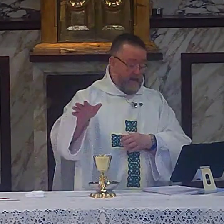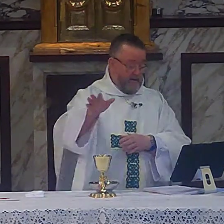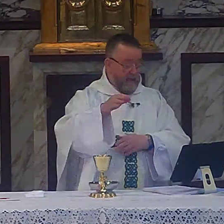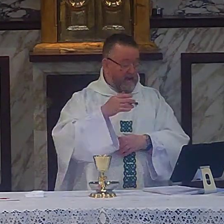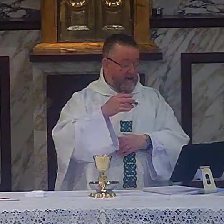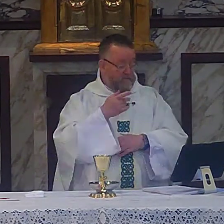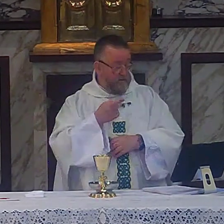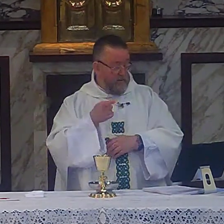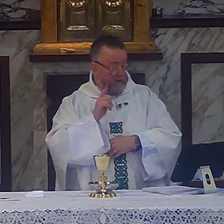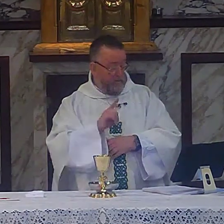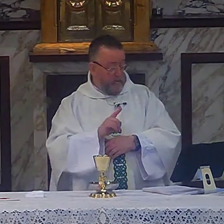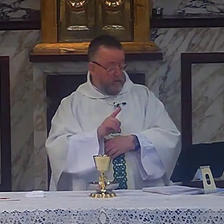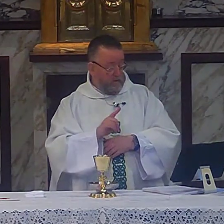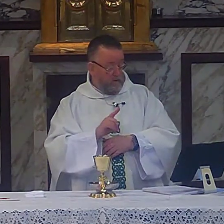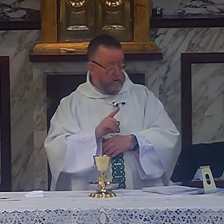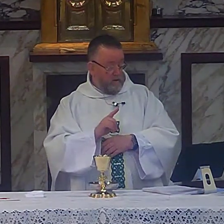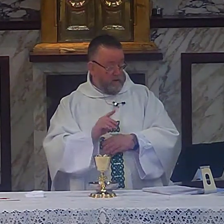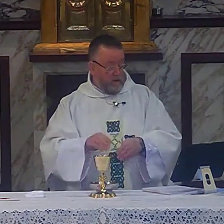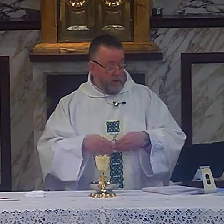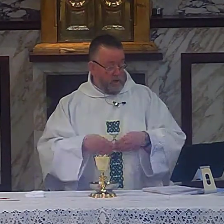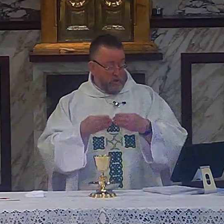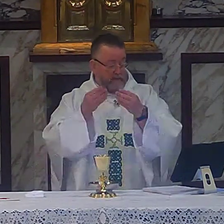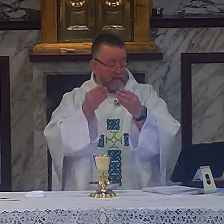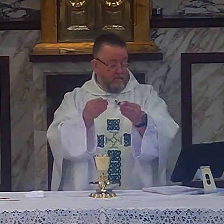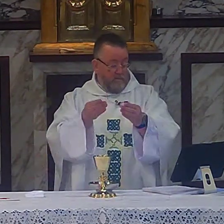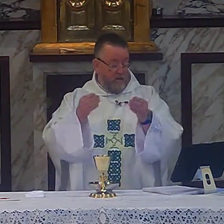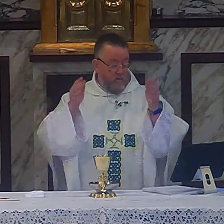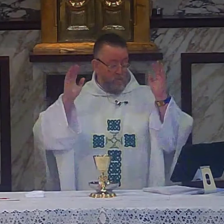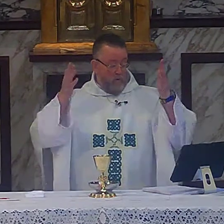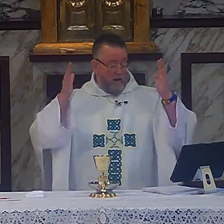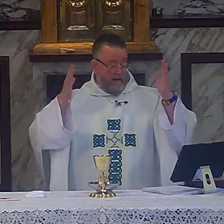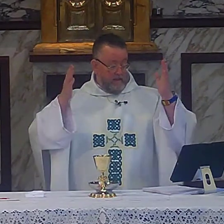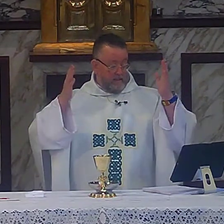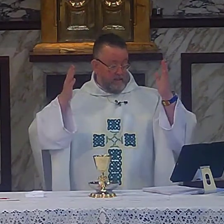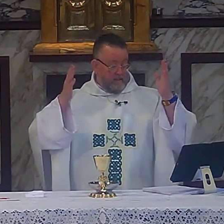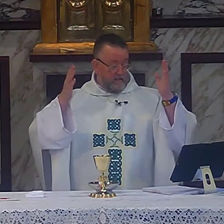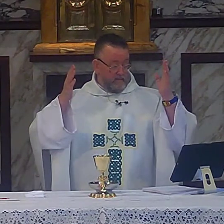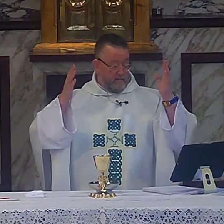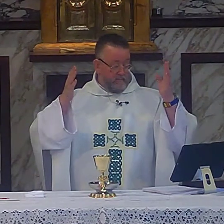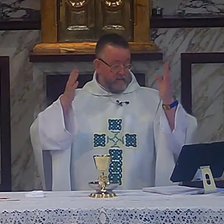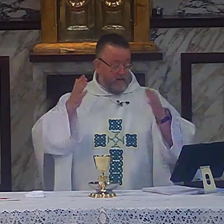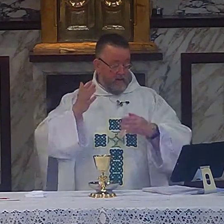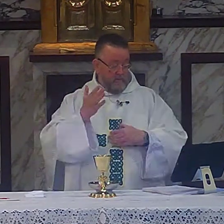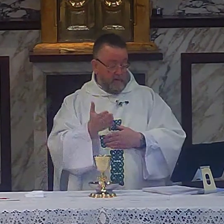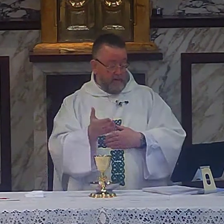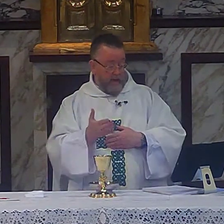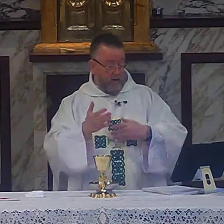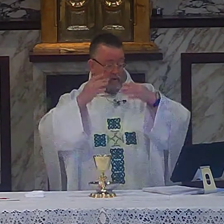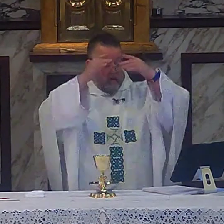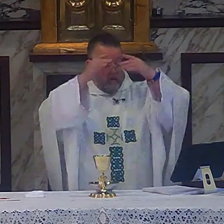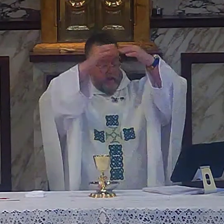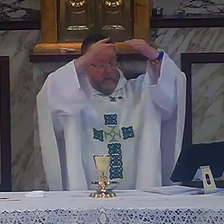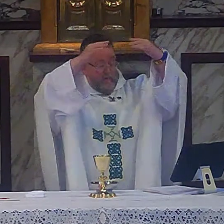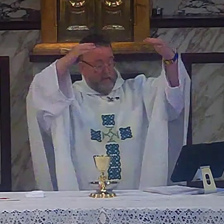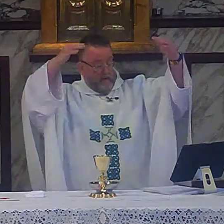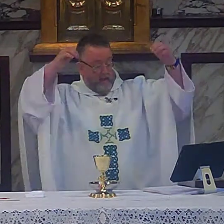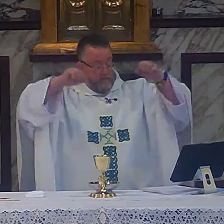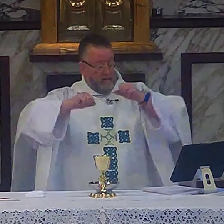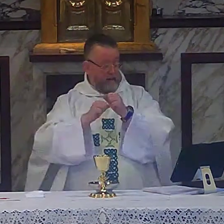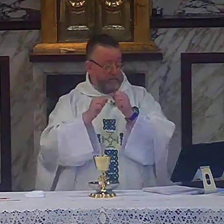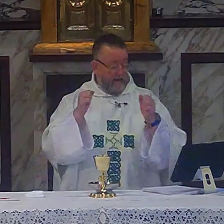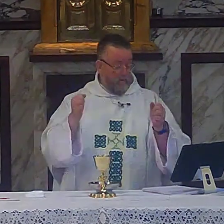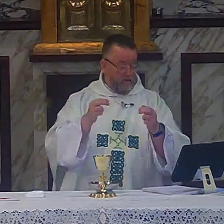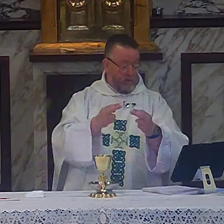and every people should give you praise. But now, the